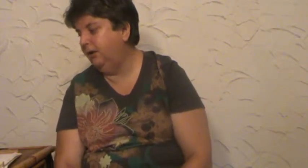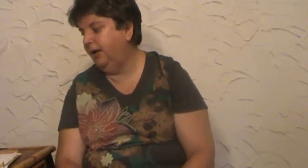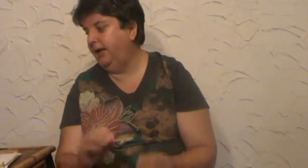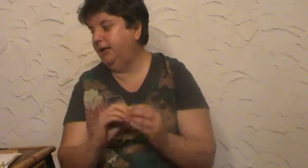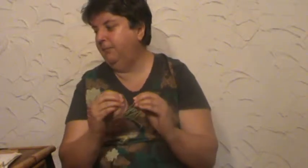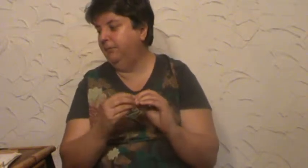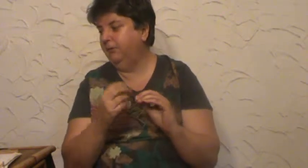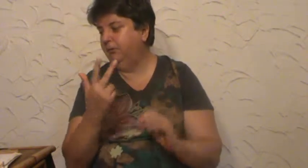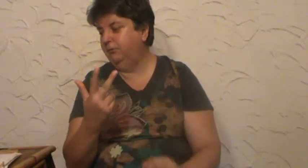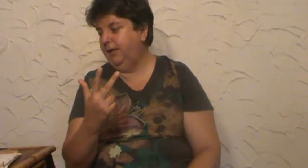Okay, number 3.